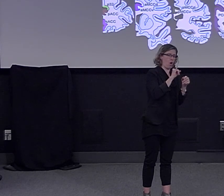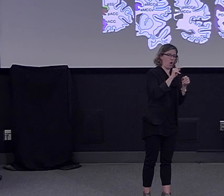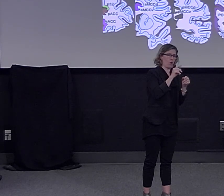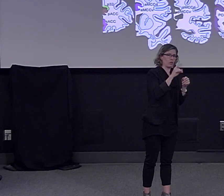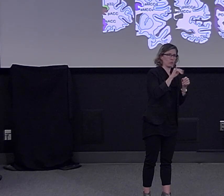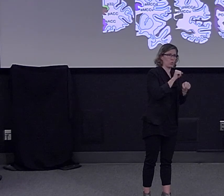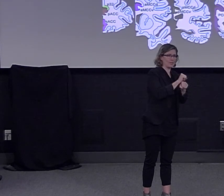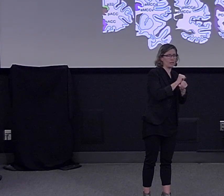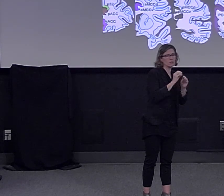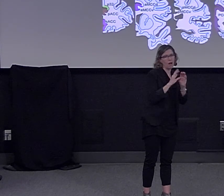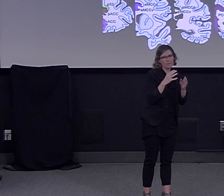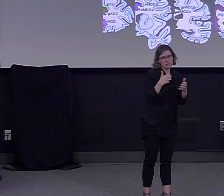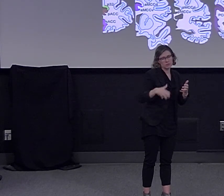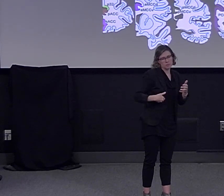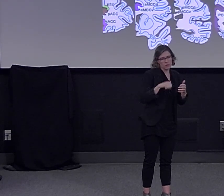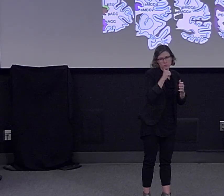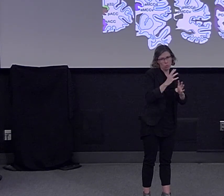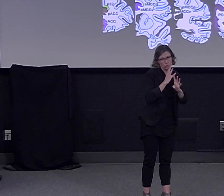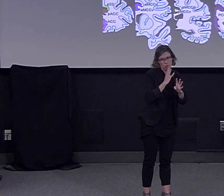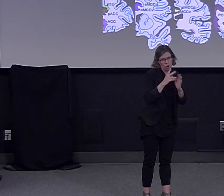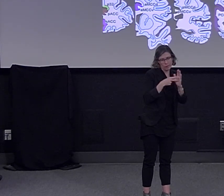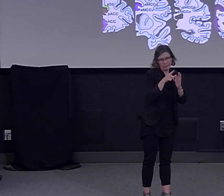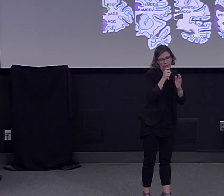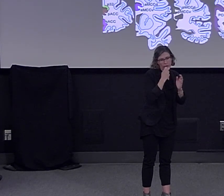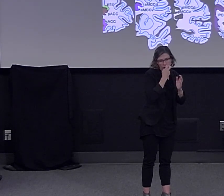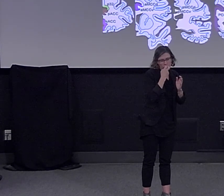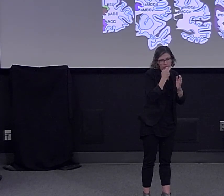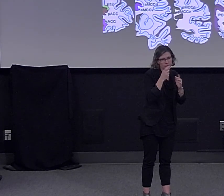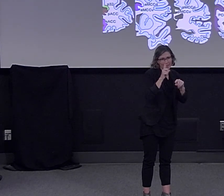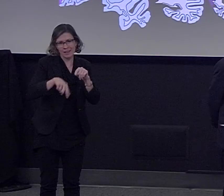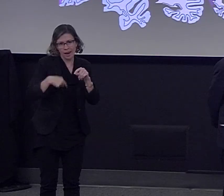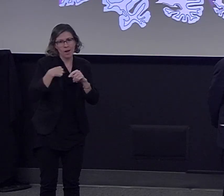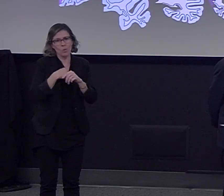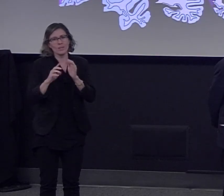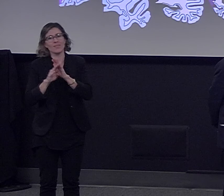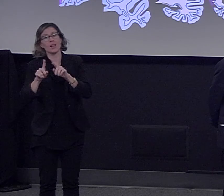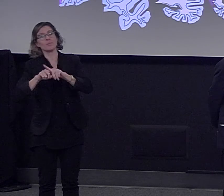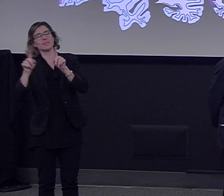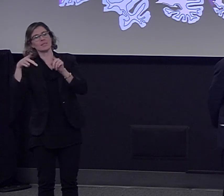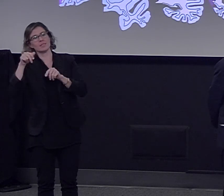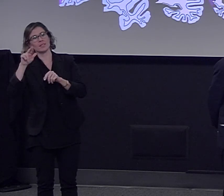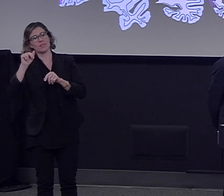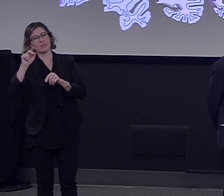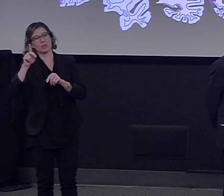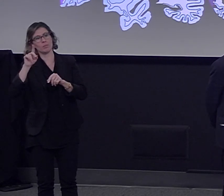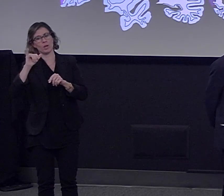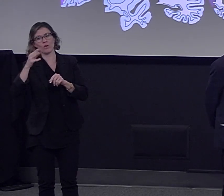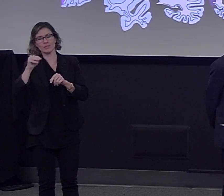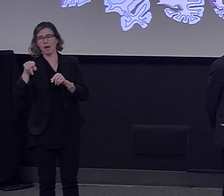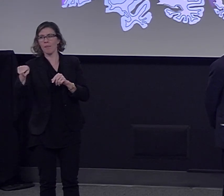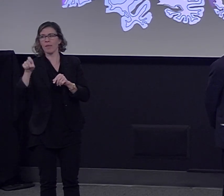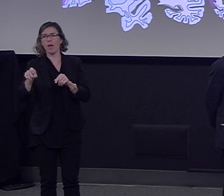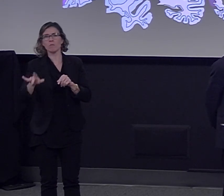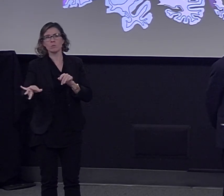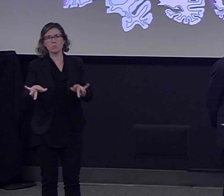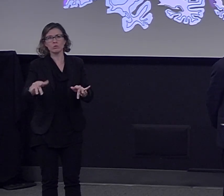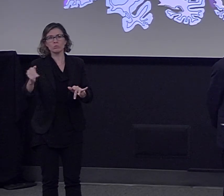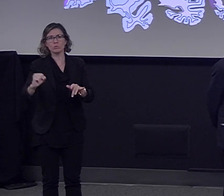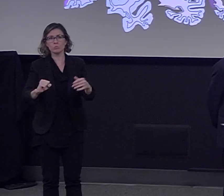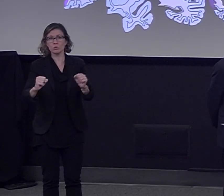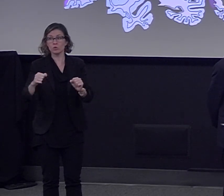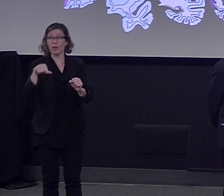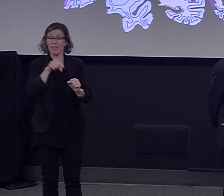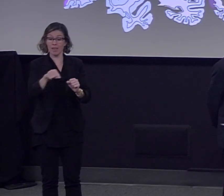get them to articulate, so we developed a different paradigm where we have them press levers so they can produce sounds, and